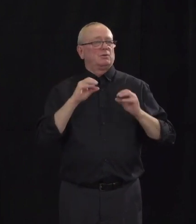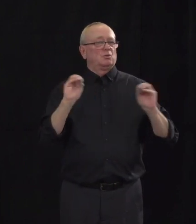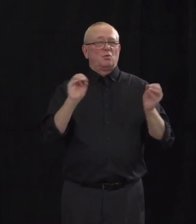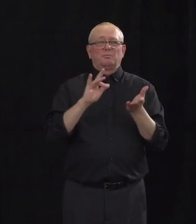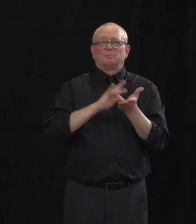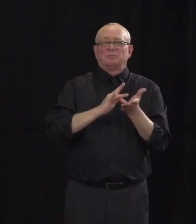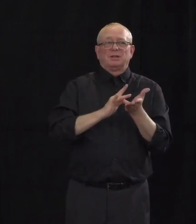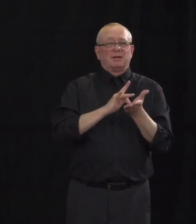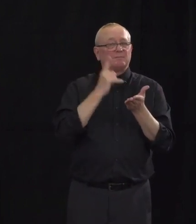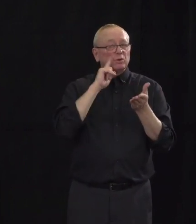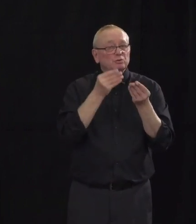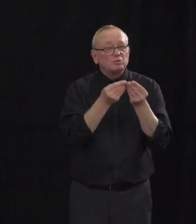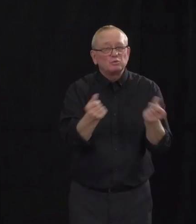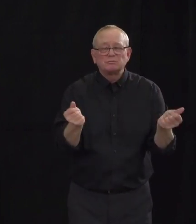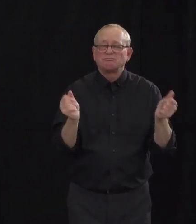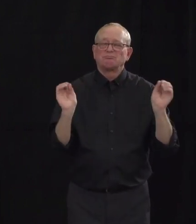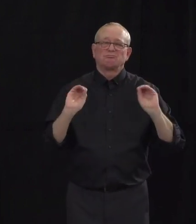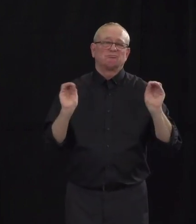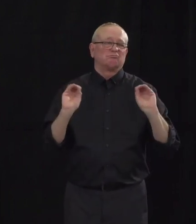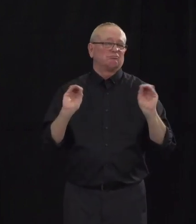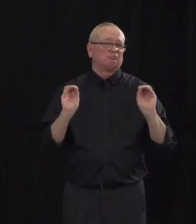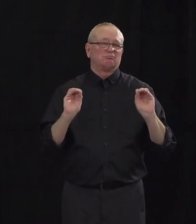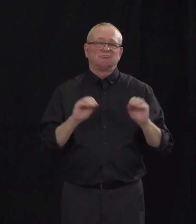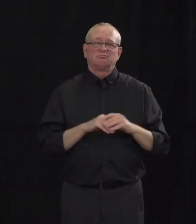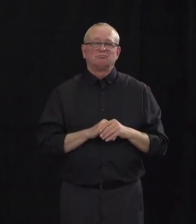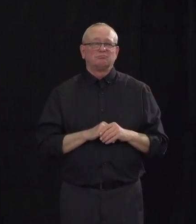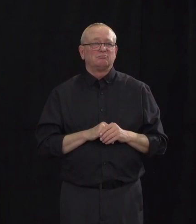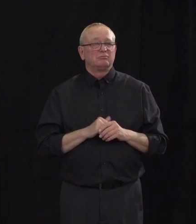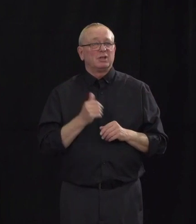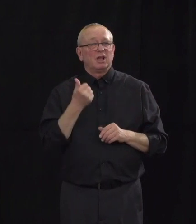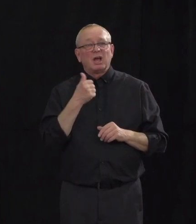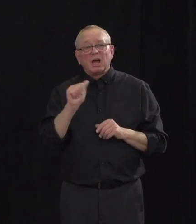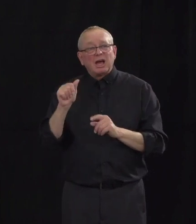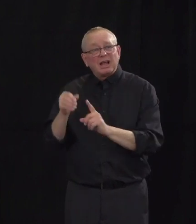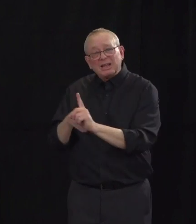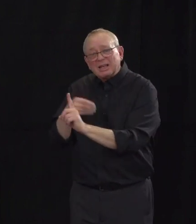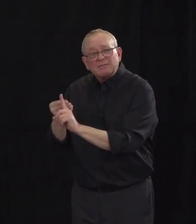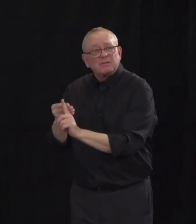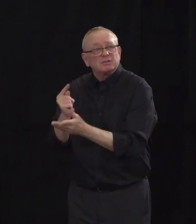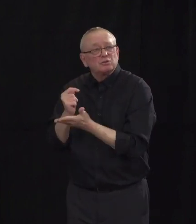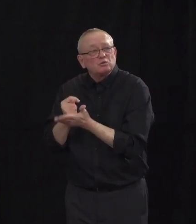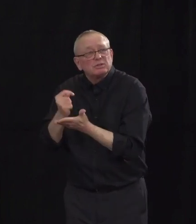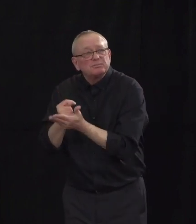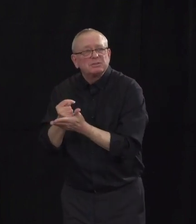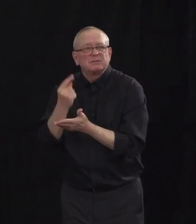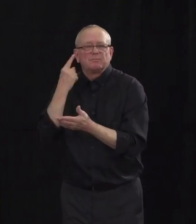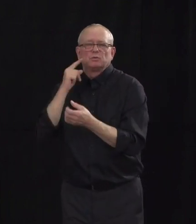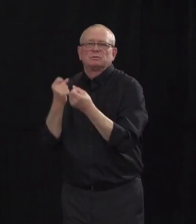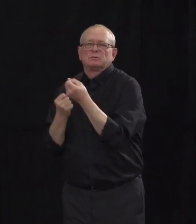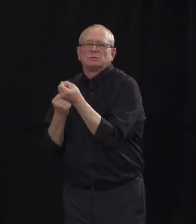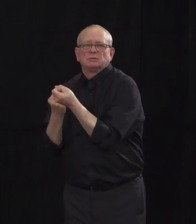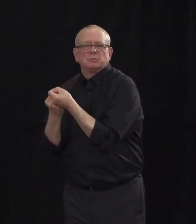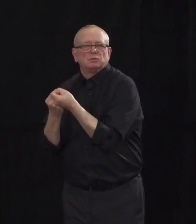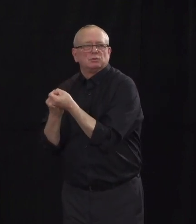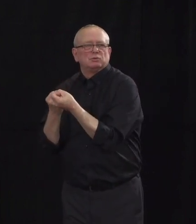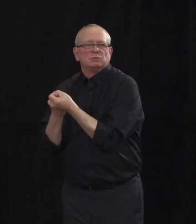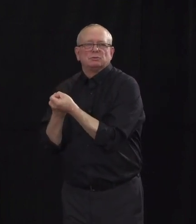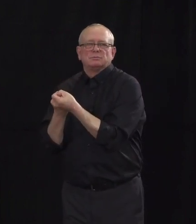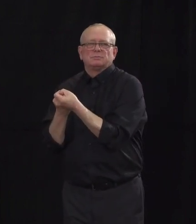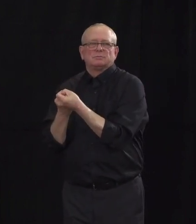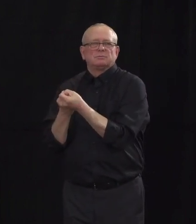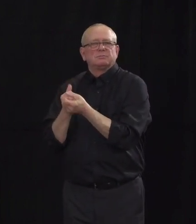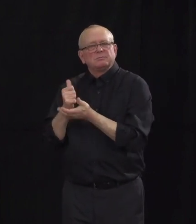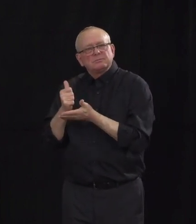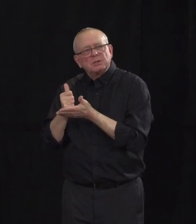taken for COVID-19 are more supportive in nature and can be very aggressive, such as admission to an intensive care unit, a